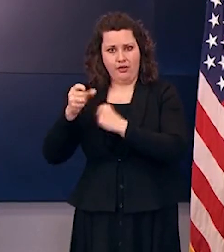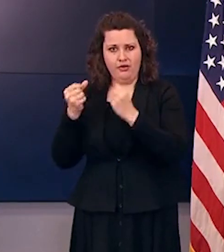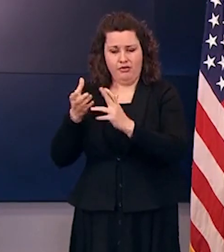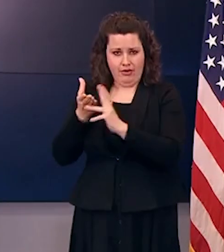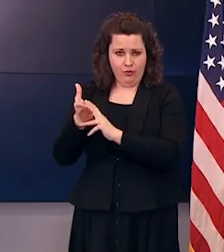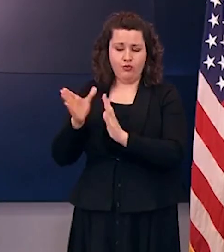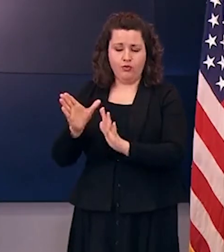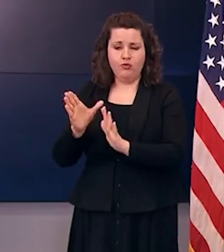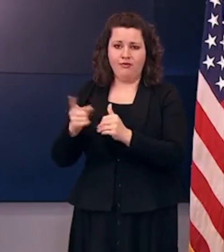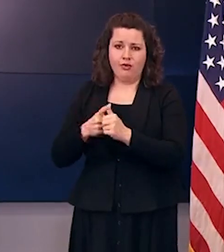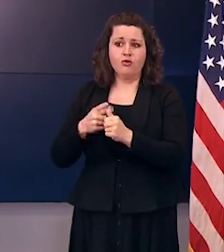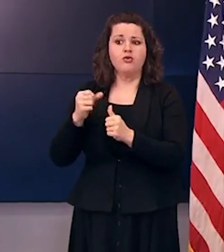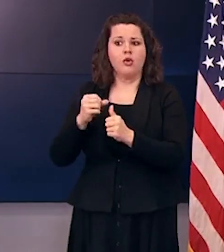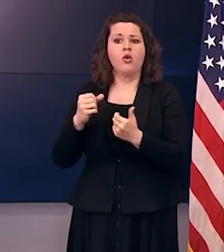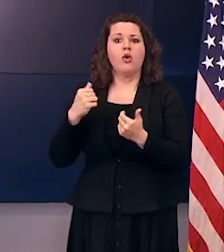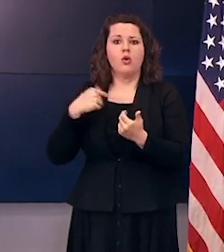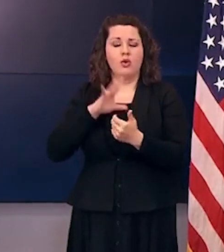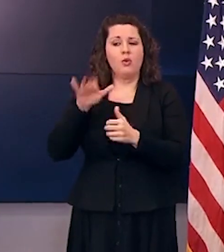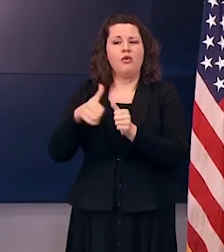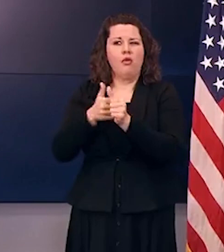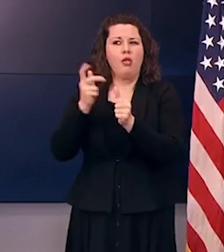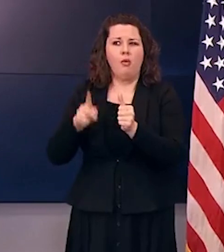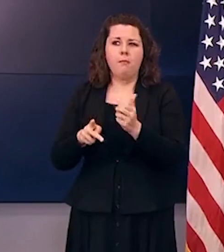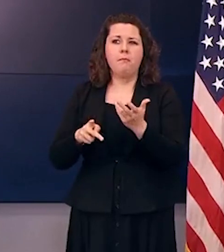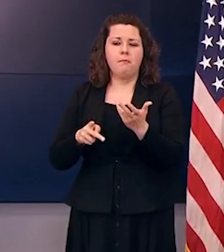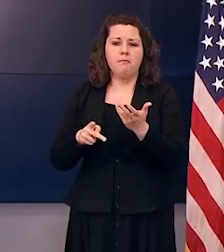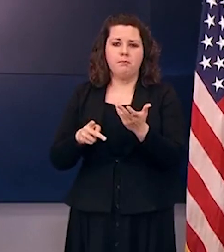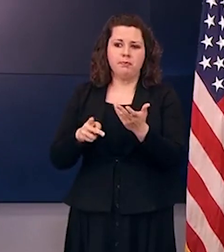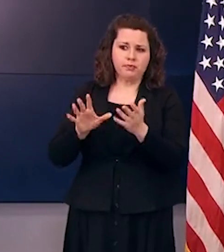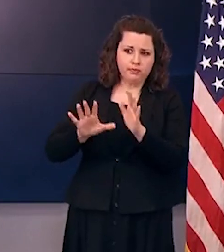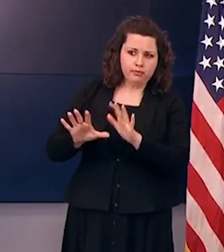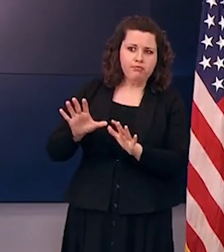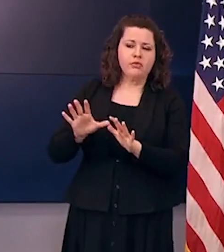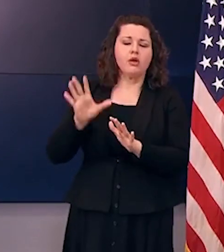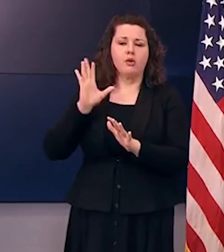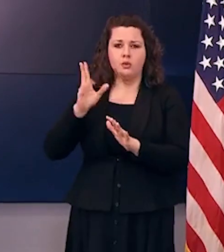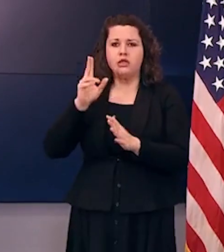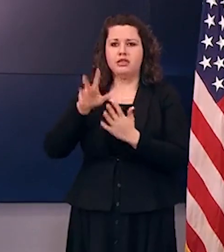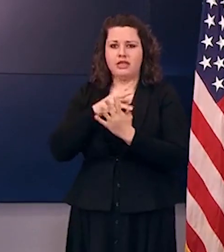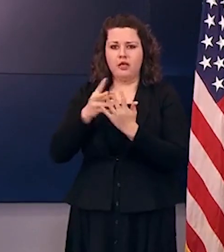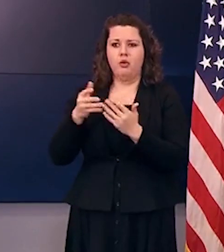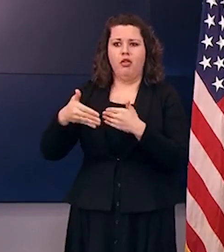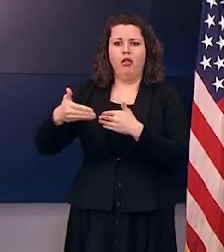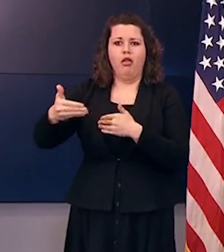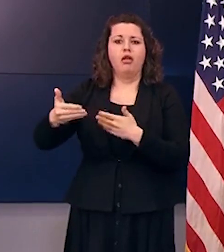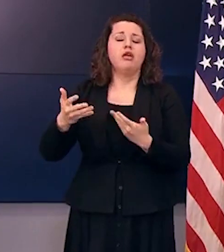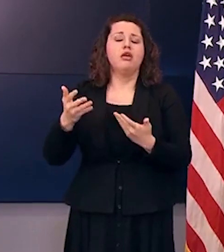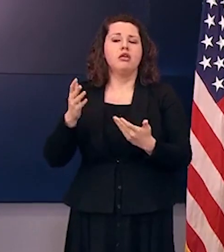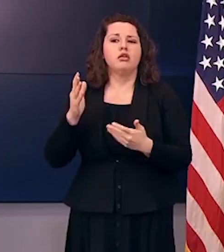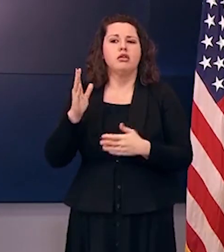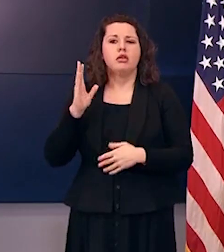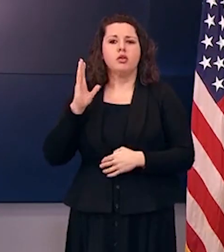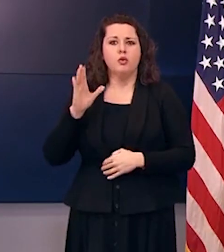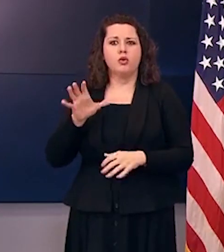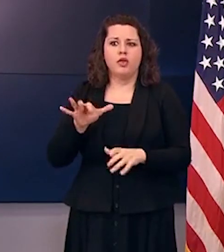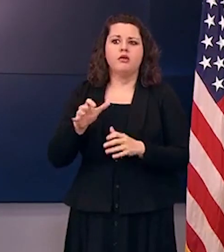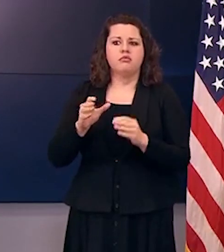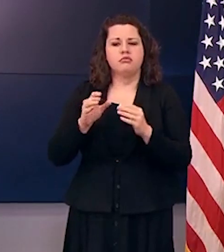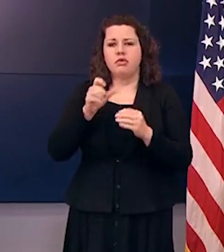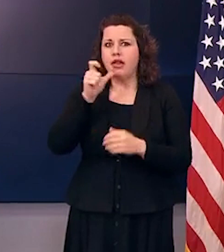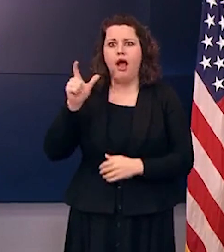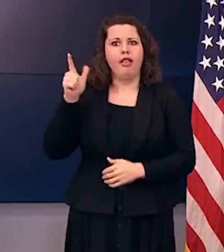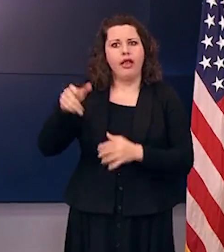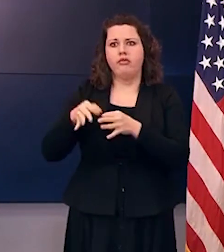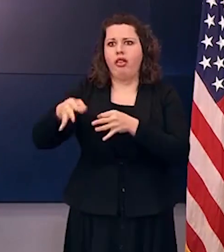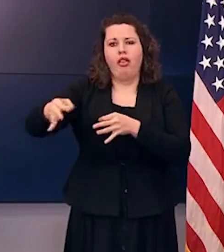site. So, but we will be following up with them, and we will be scheduling them a time, and we'll be doing that as sooner rather than